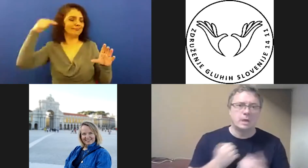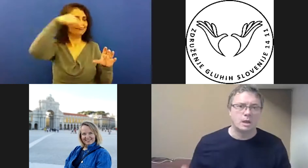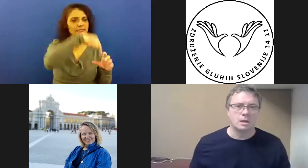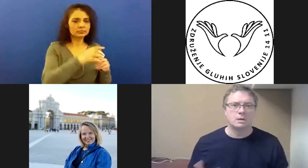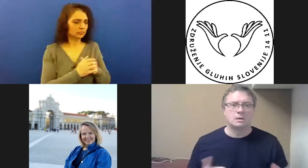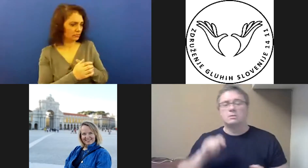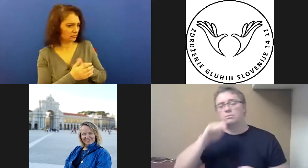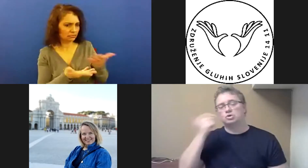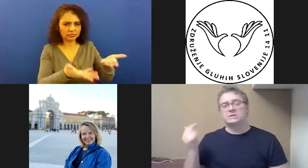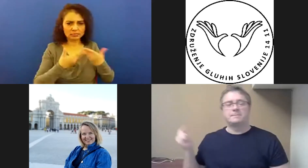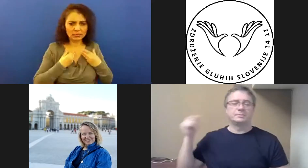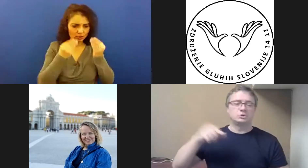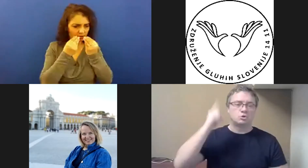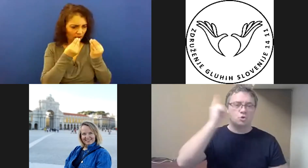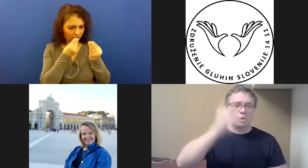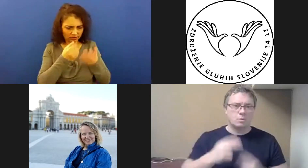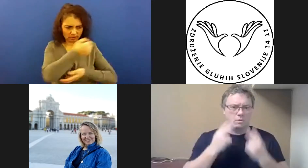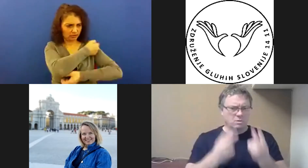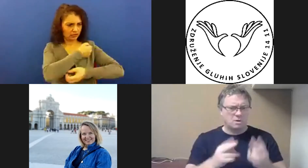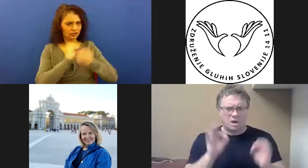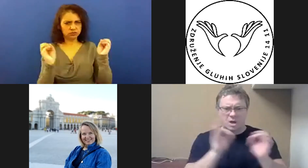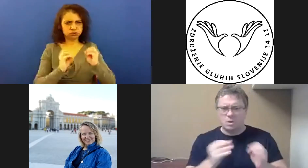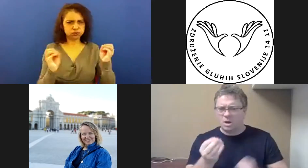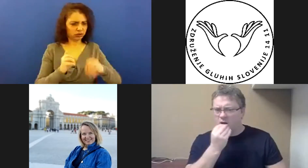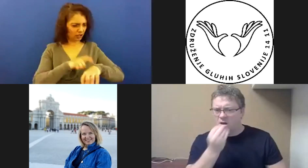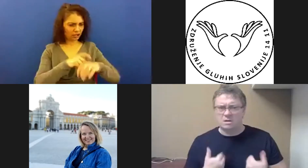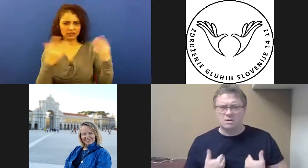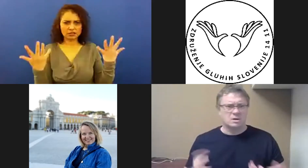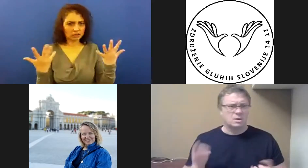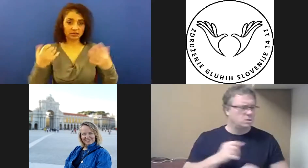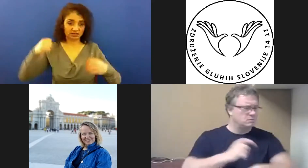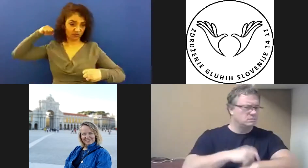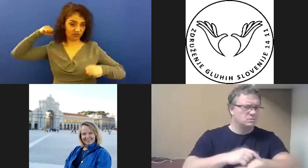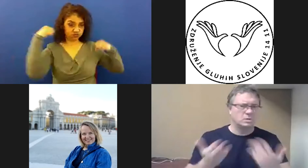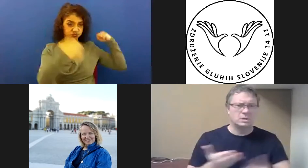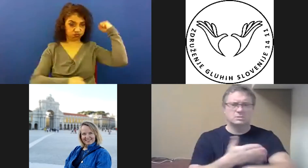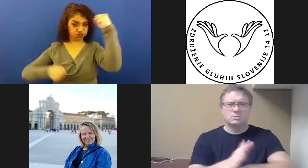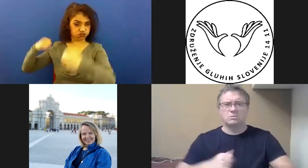abuse you. When a man comes home and sees the food isn't ready yet,